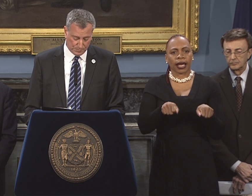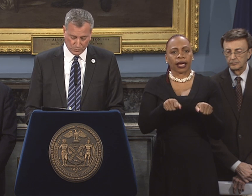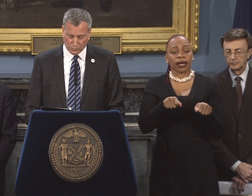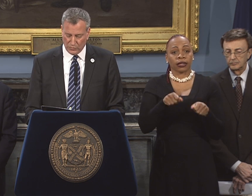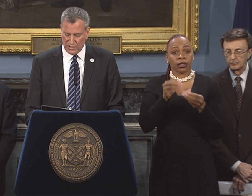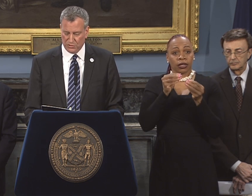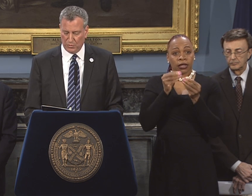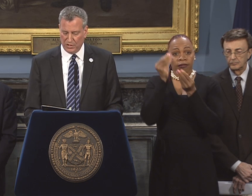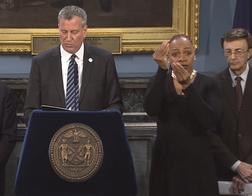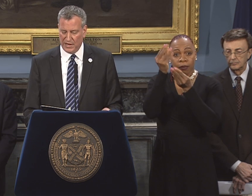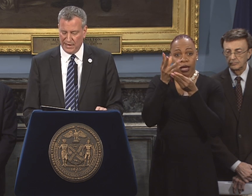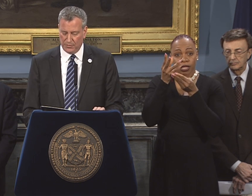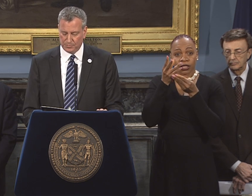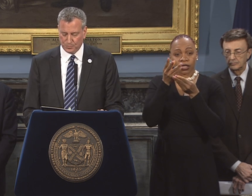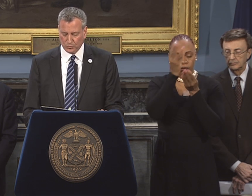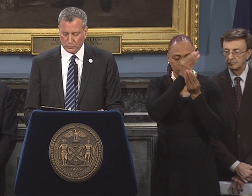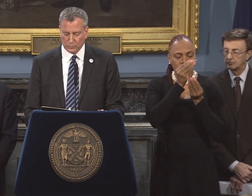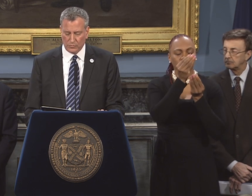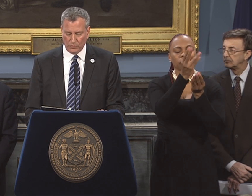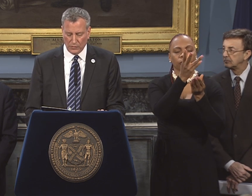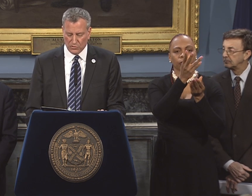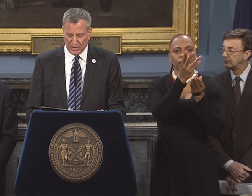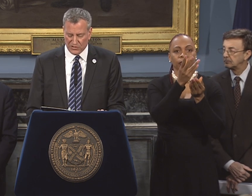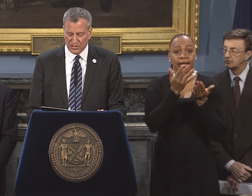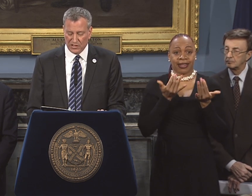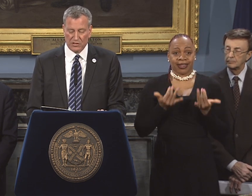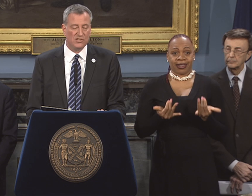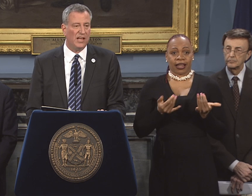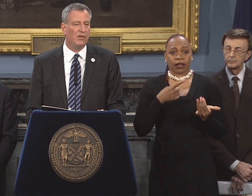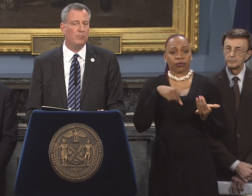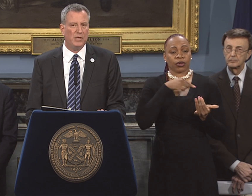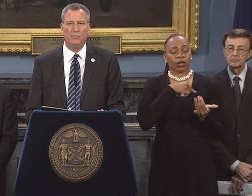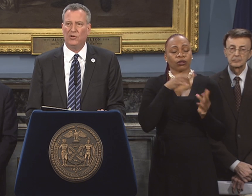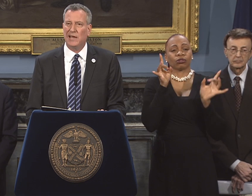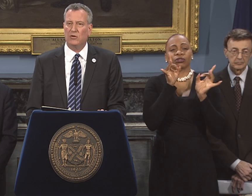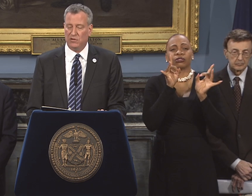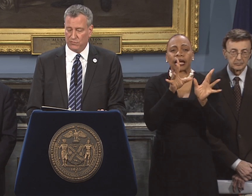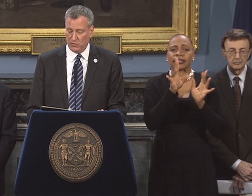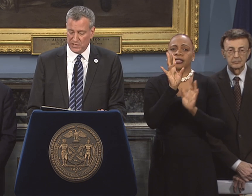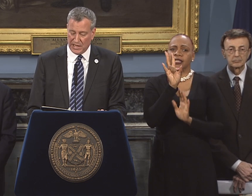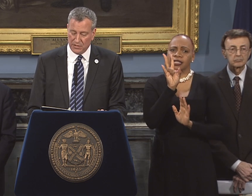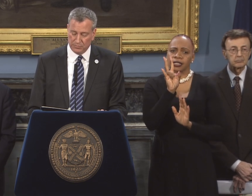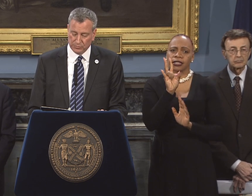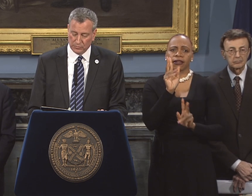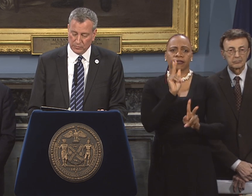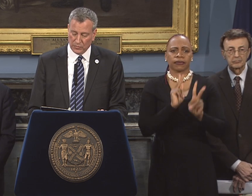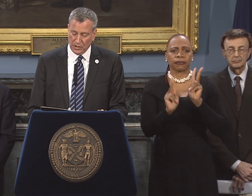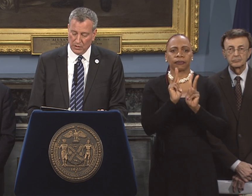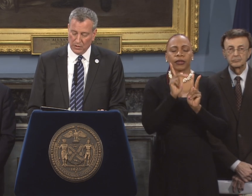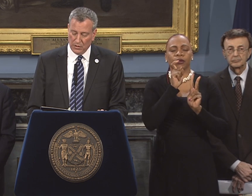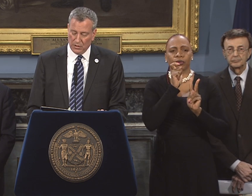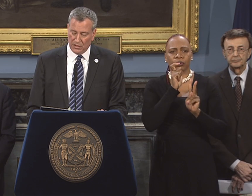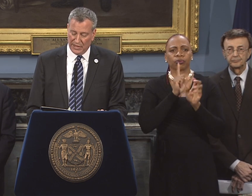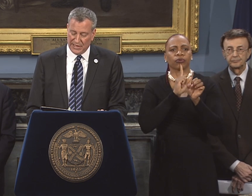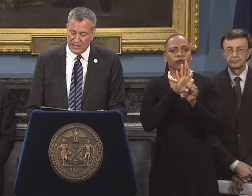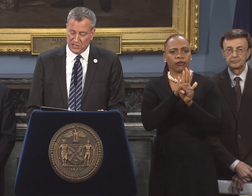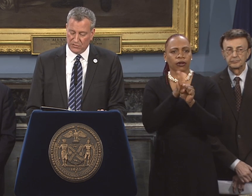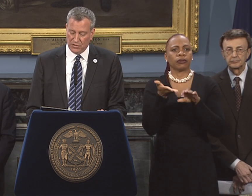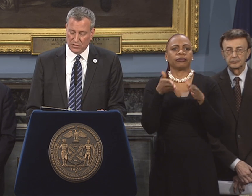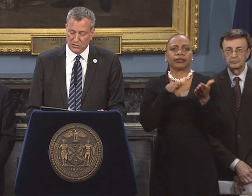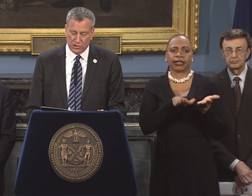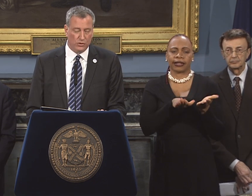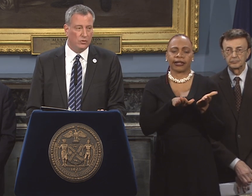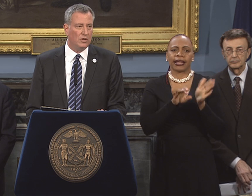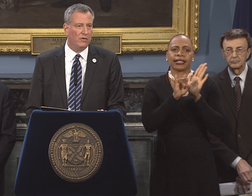more. But here's what we know right now. Tragically, there are 7 people now confirmed dead. The identities